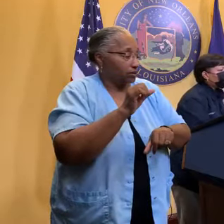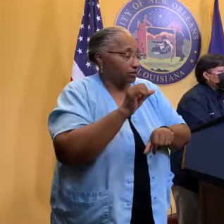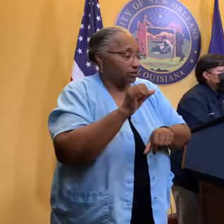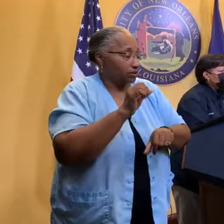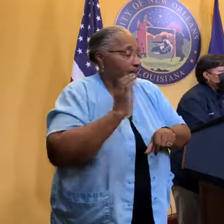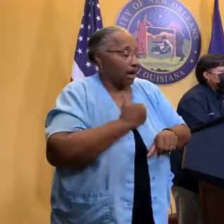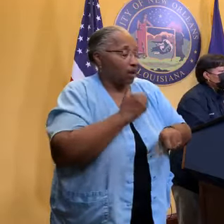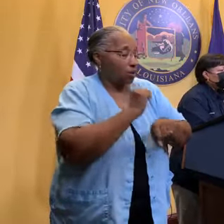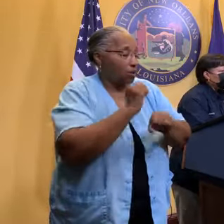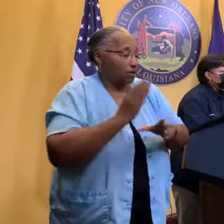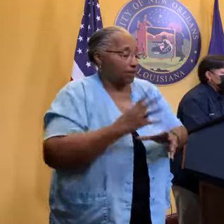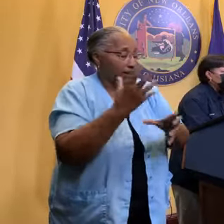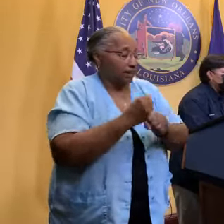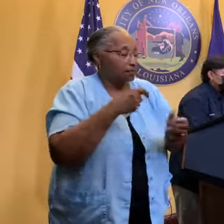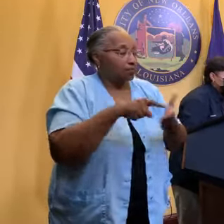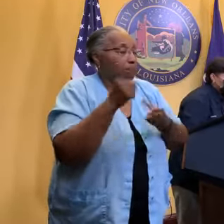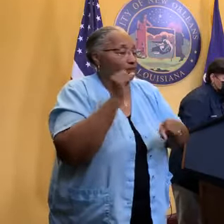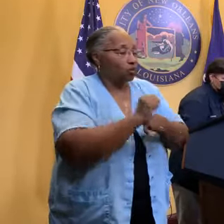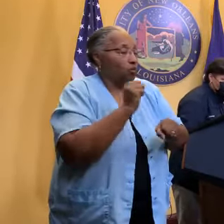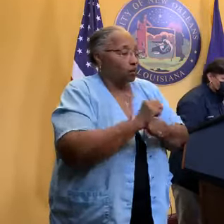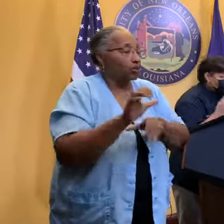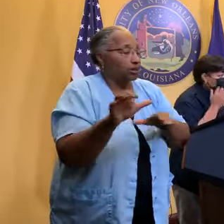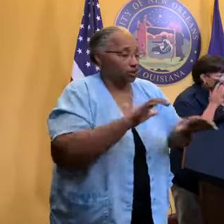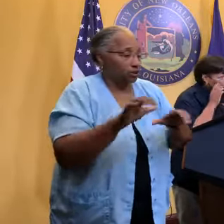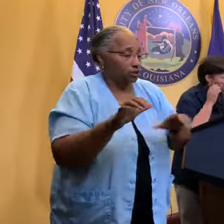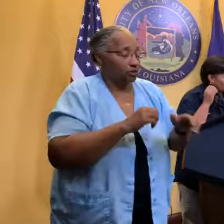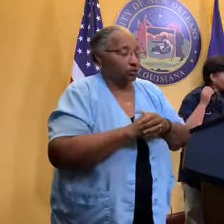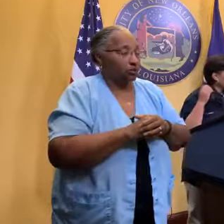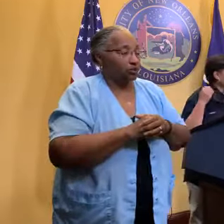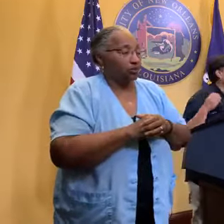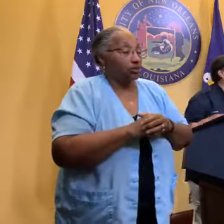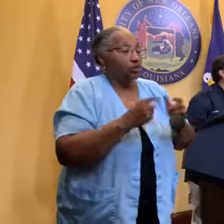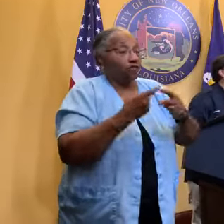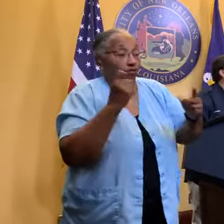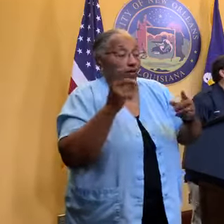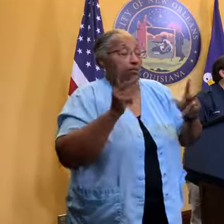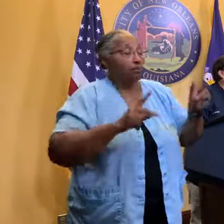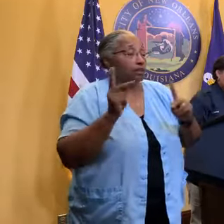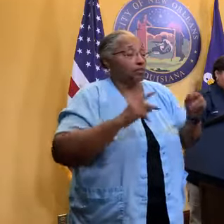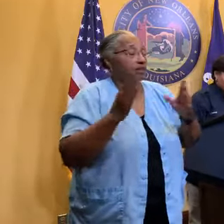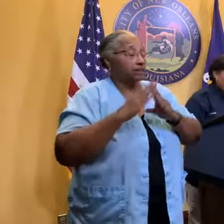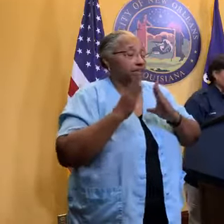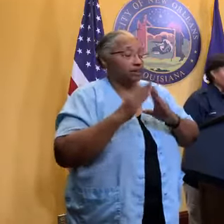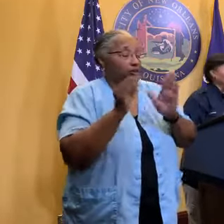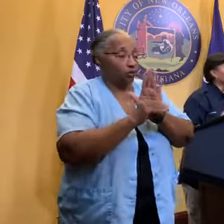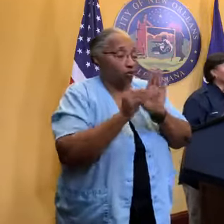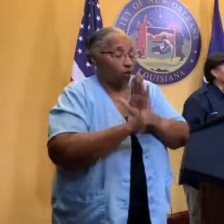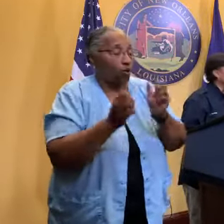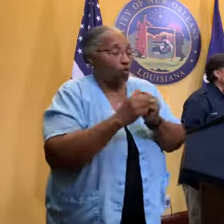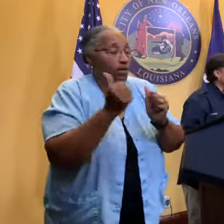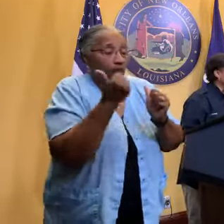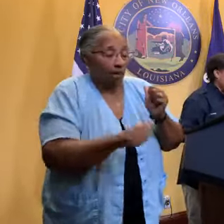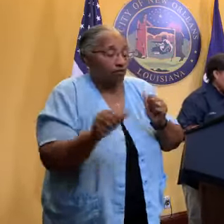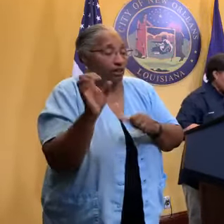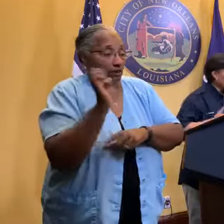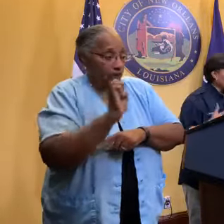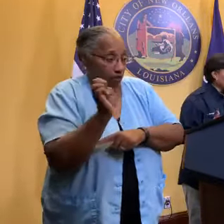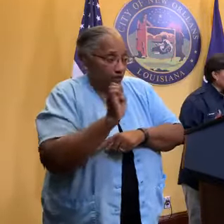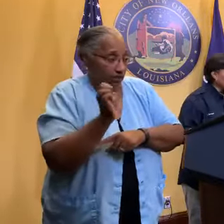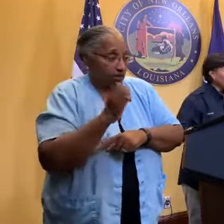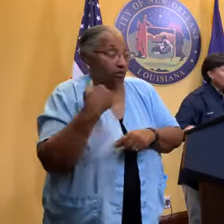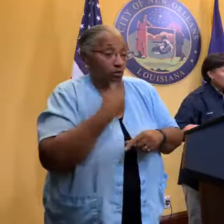Our employees get paid for the work that they deliver on behalf of the residents of the city of New Orleans. So with every emergency,